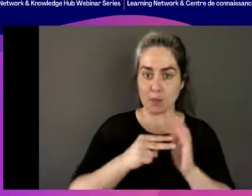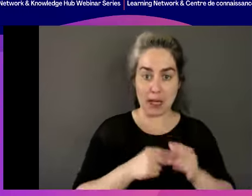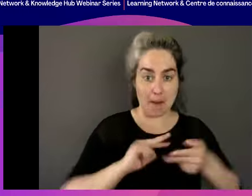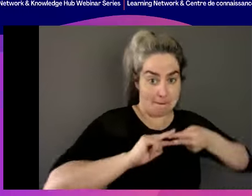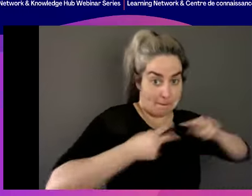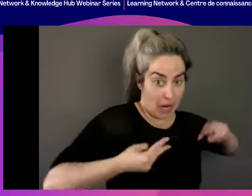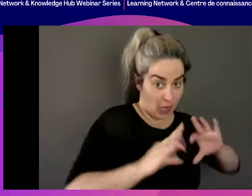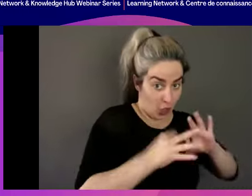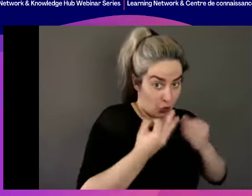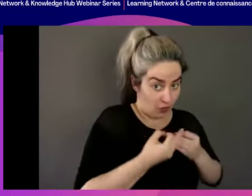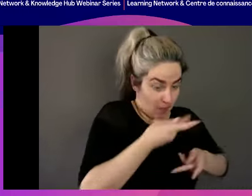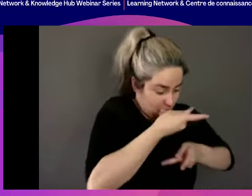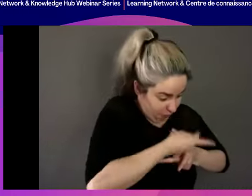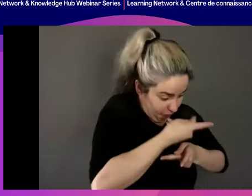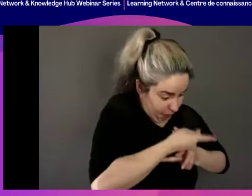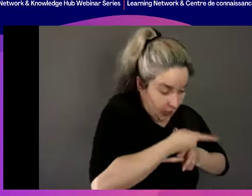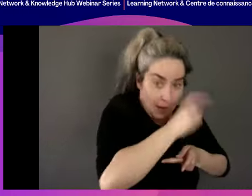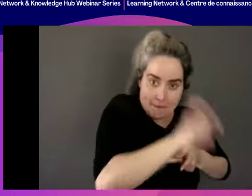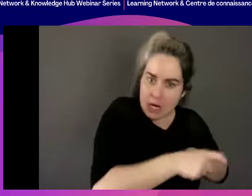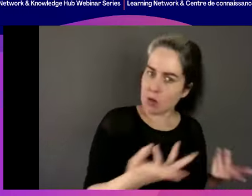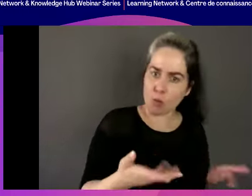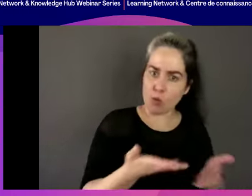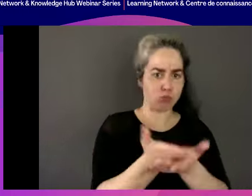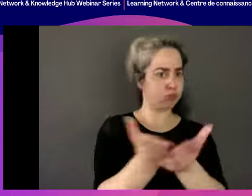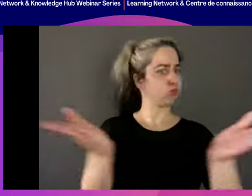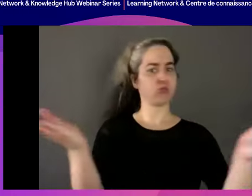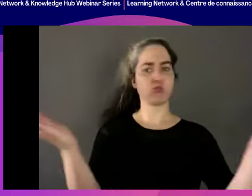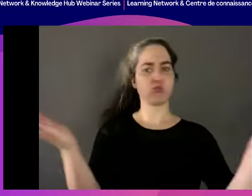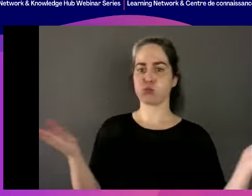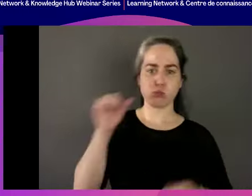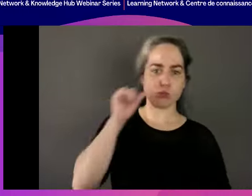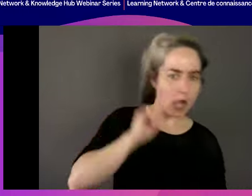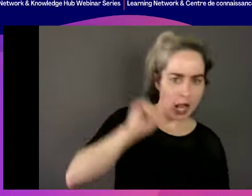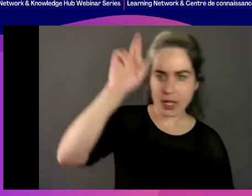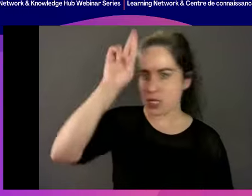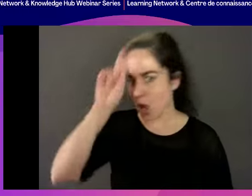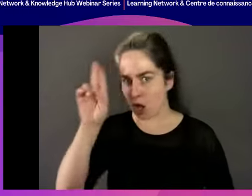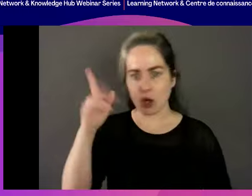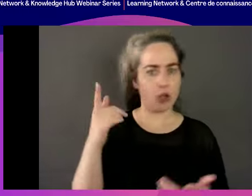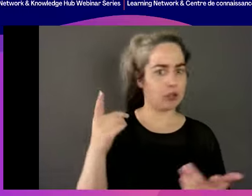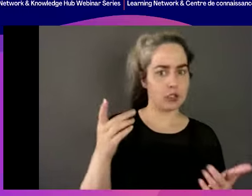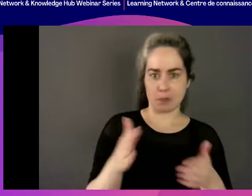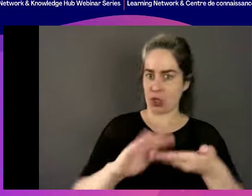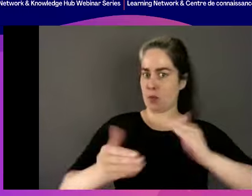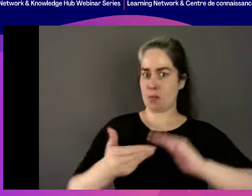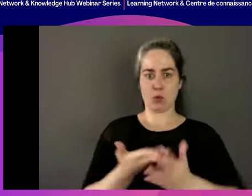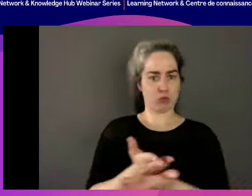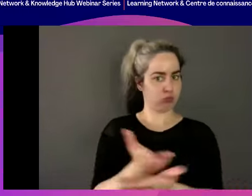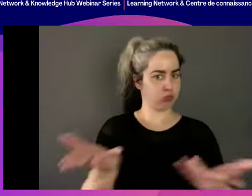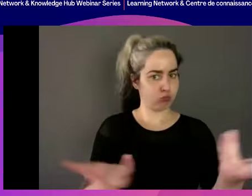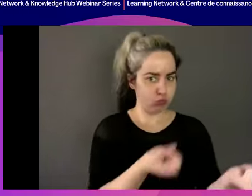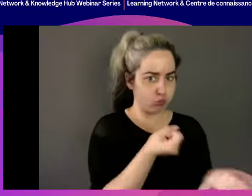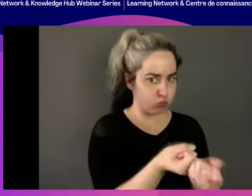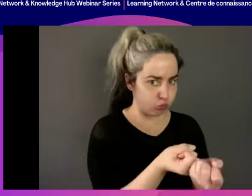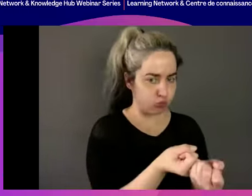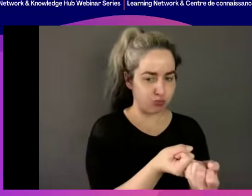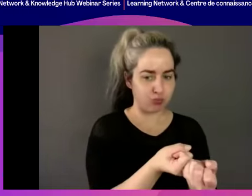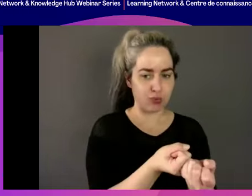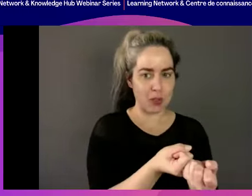of Indigenous children, it's the extended family, the community. And so that was oftentimes also like